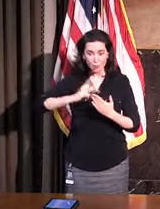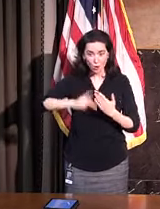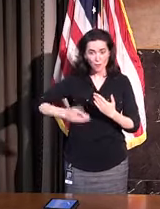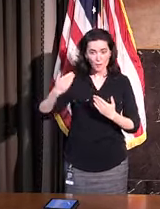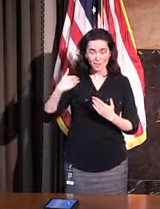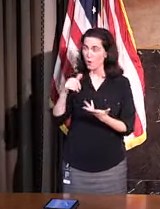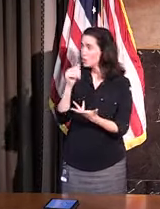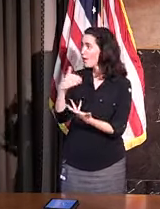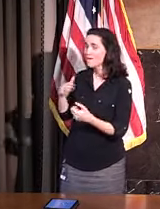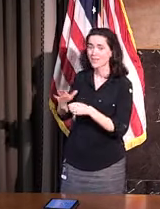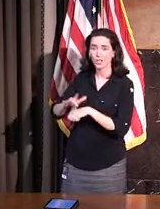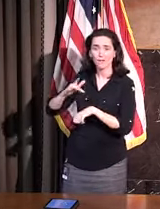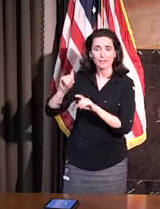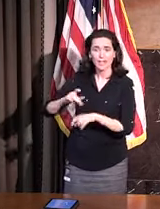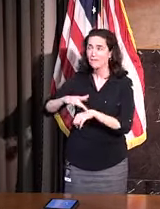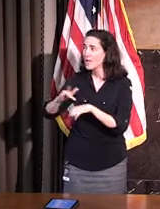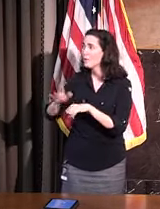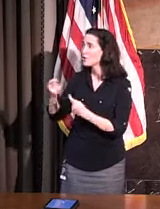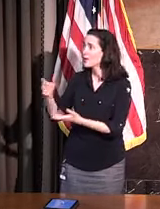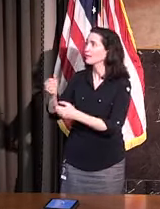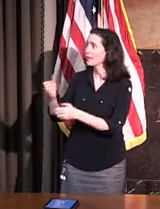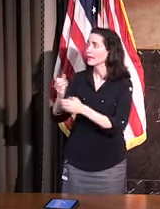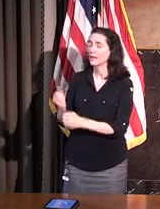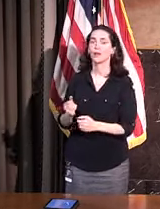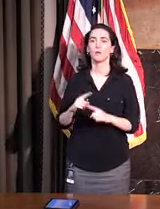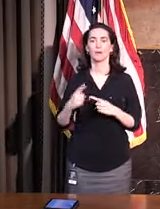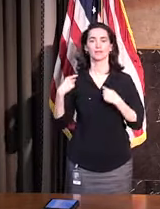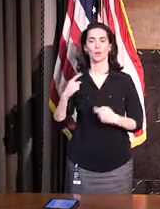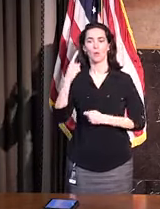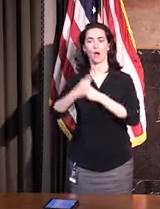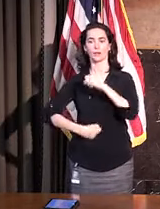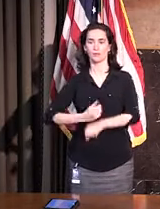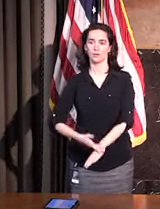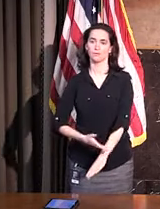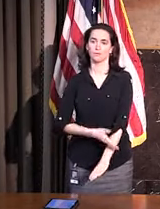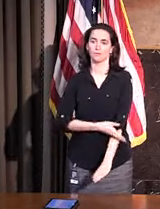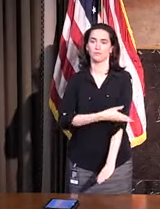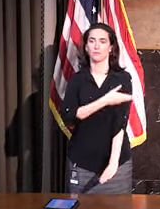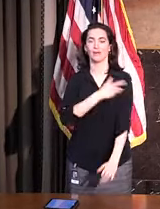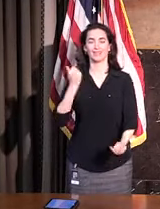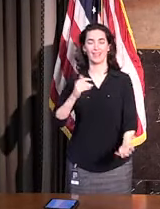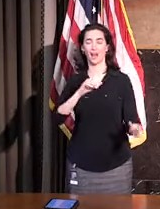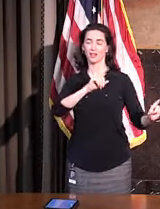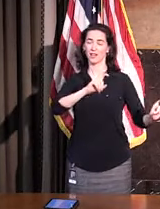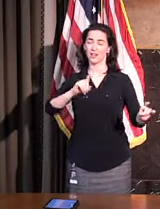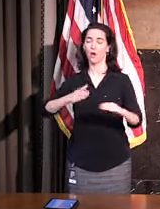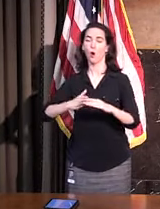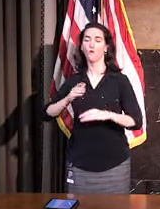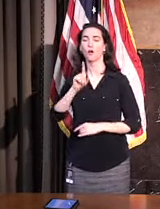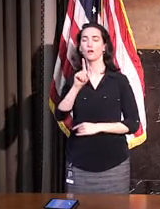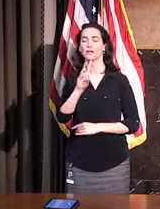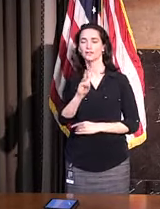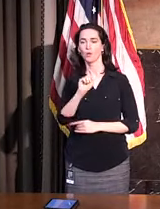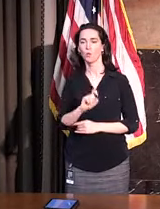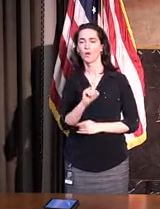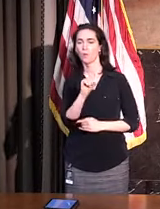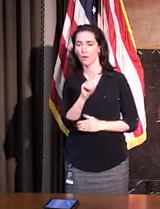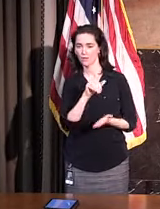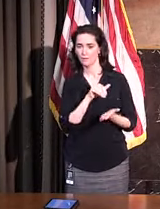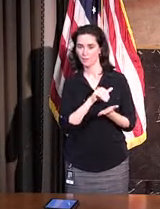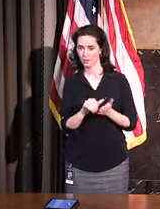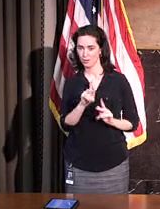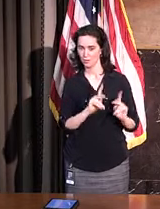have the tests available to us. But a year later, we've tested, again, more than 6.1 million